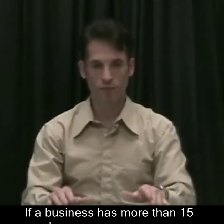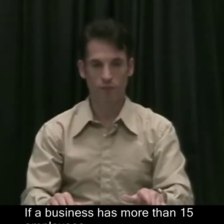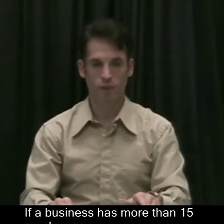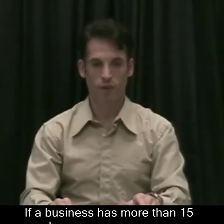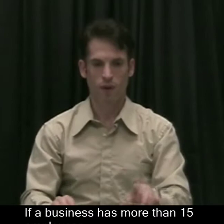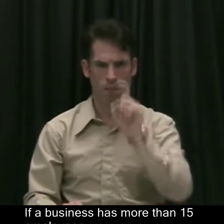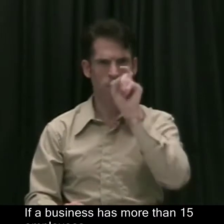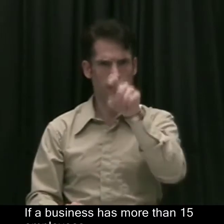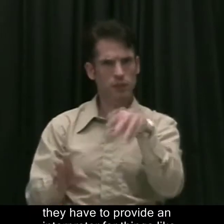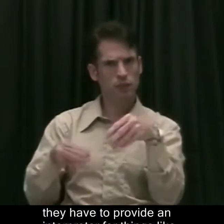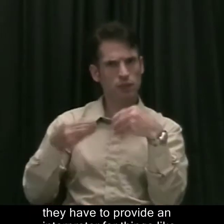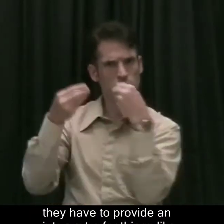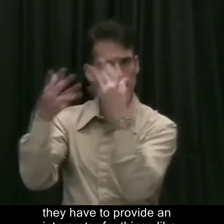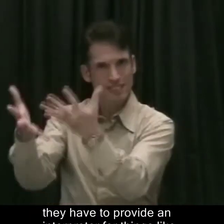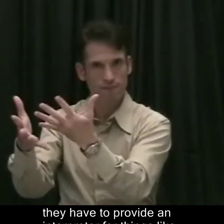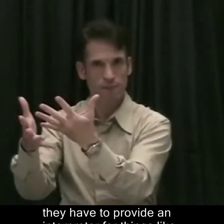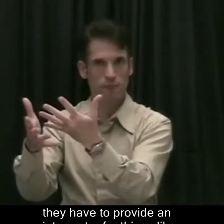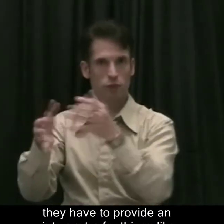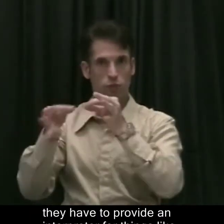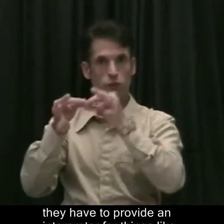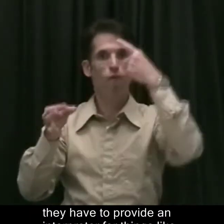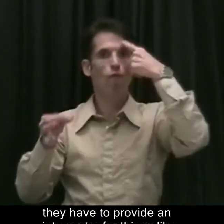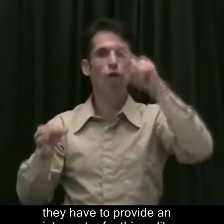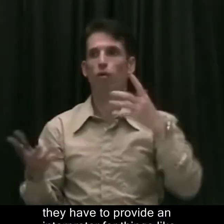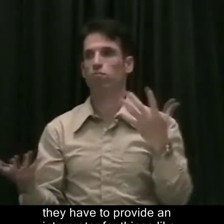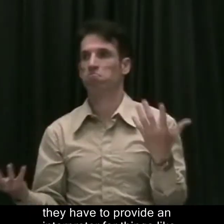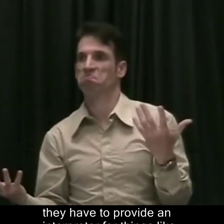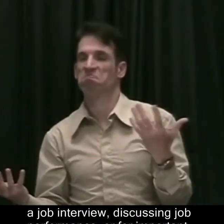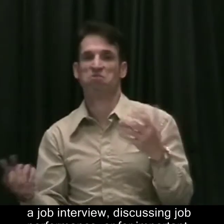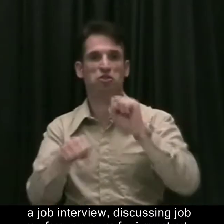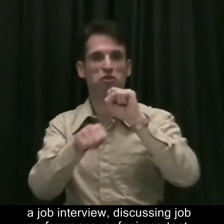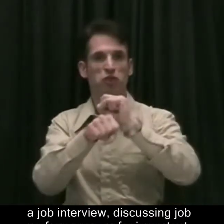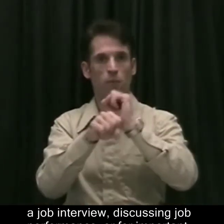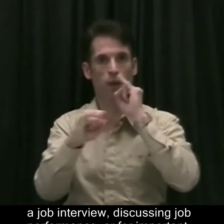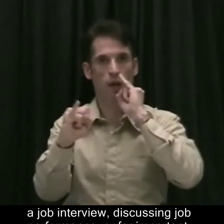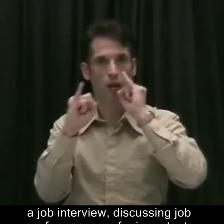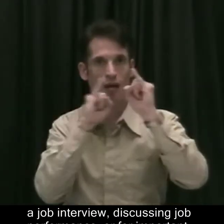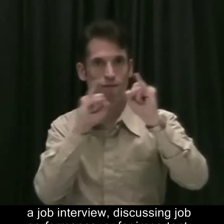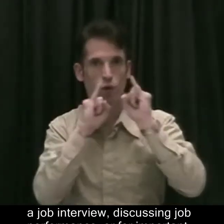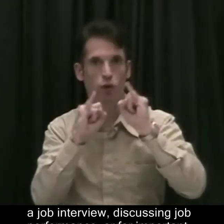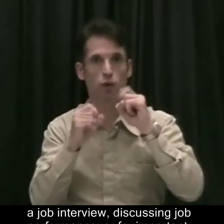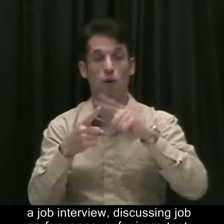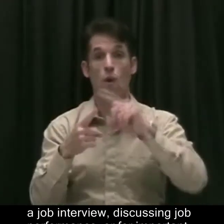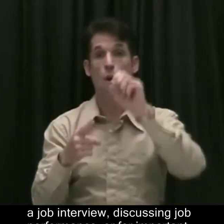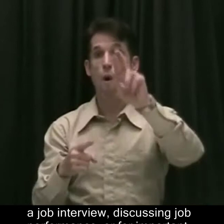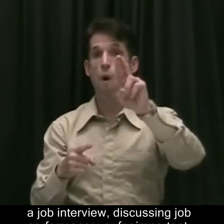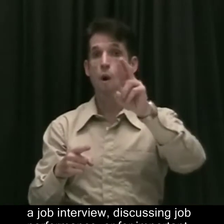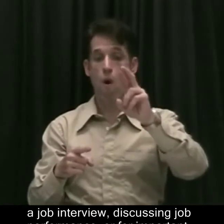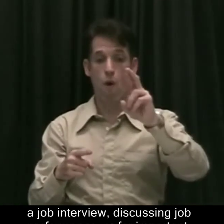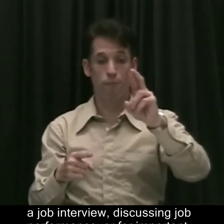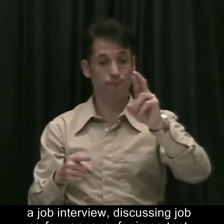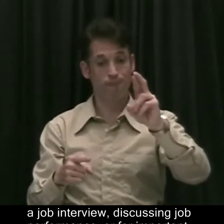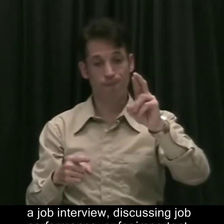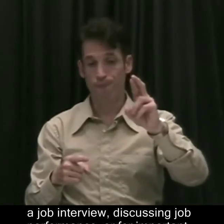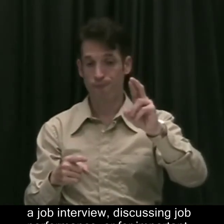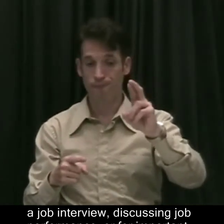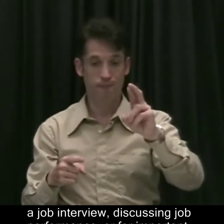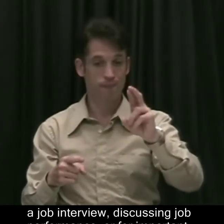they have to provide an interpreter for things like a job interview, discussing job performance, or for